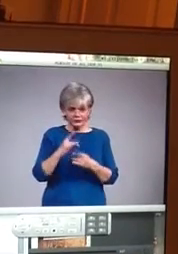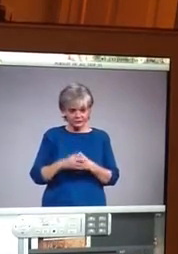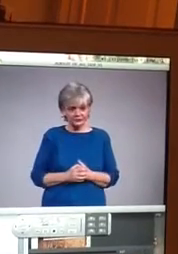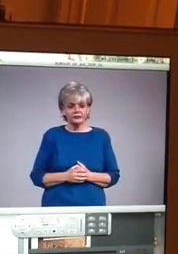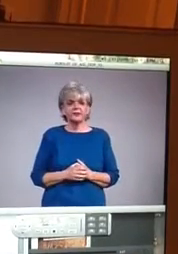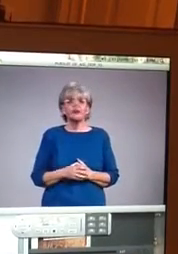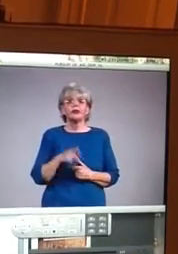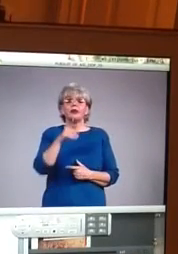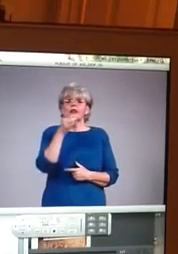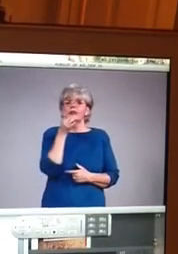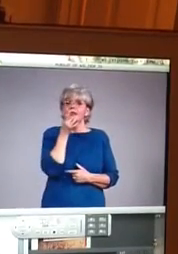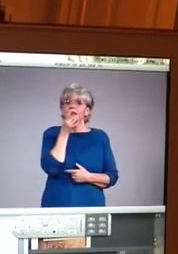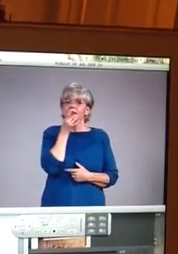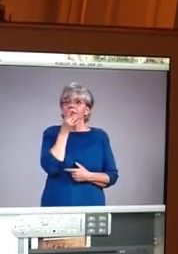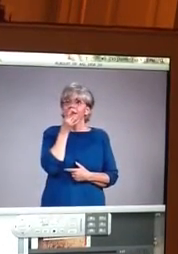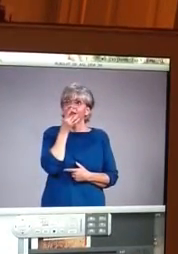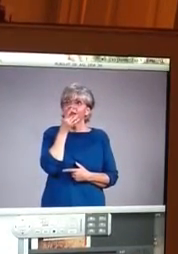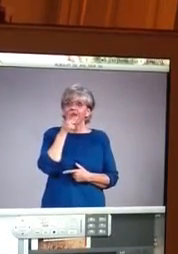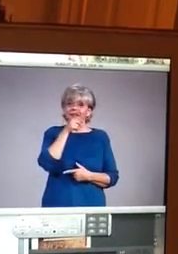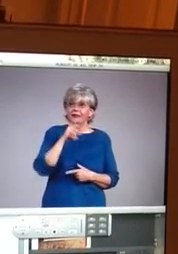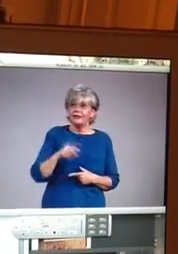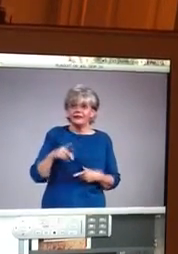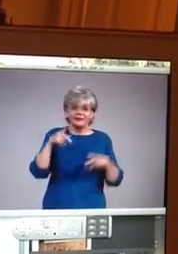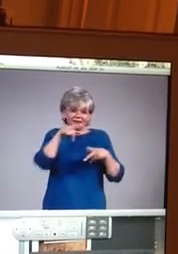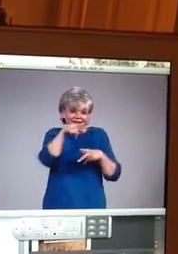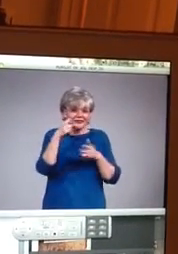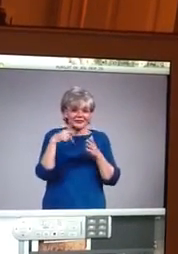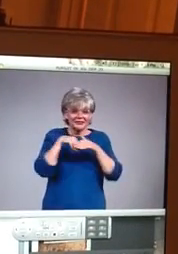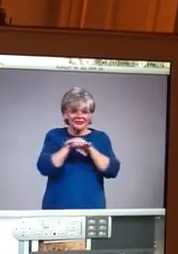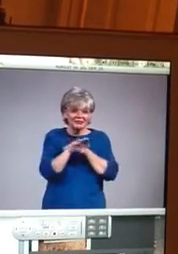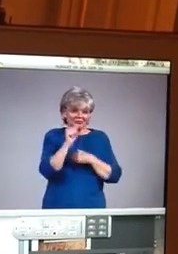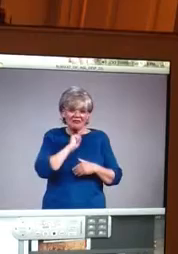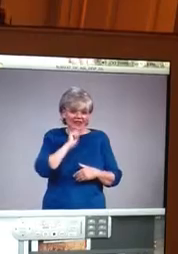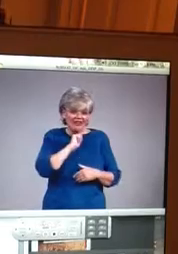So pupils are super interesting.